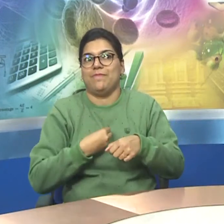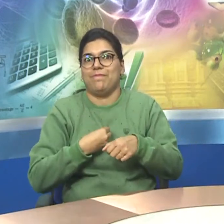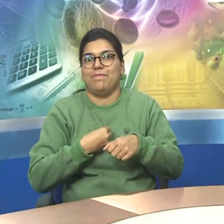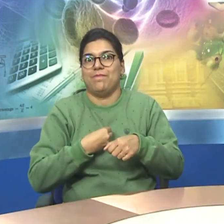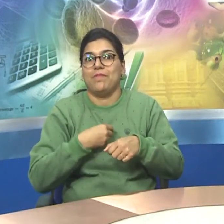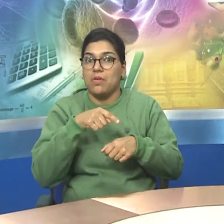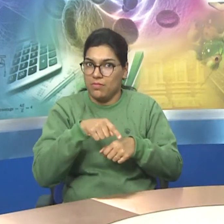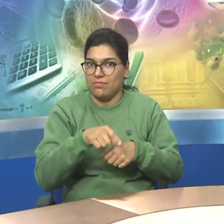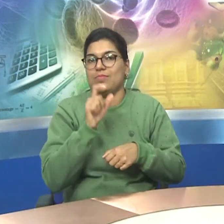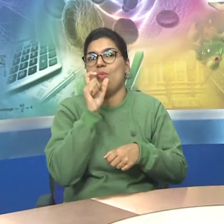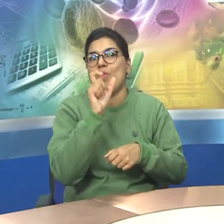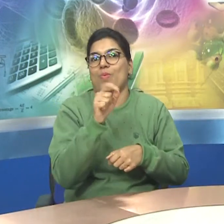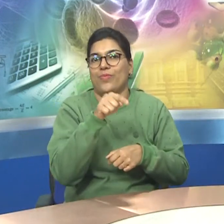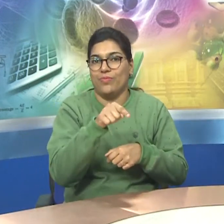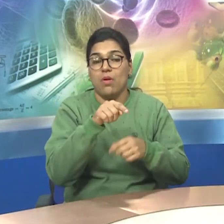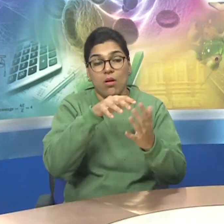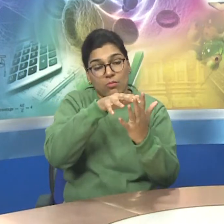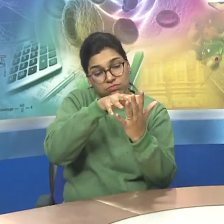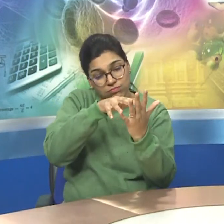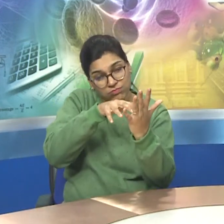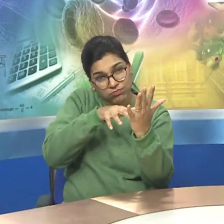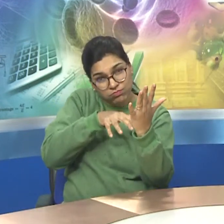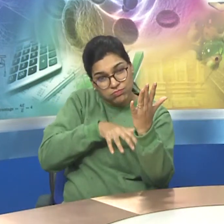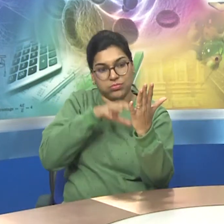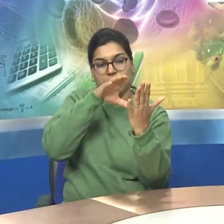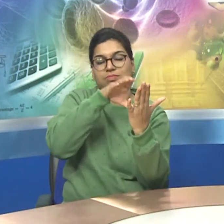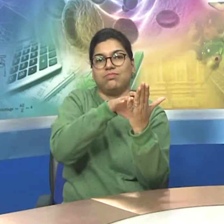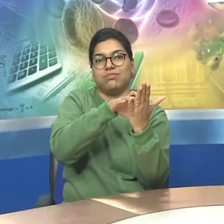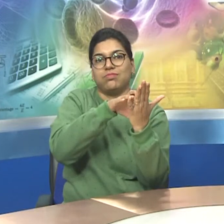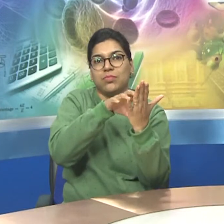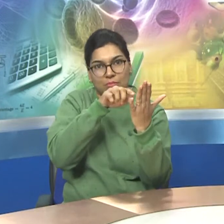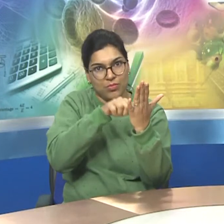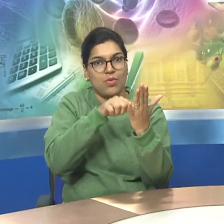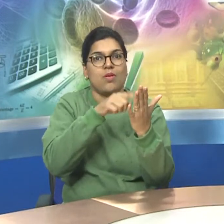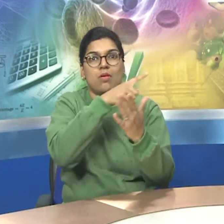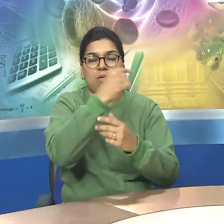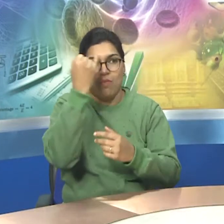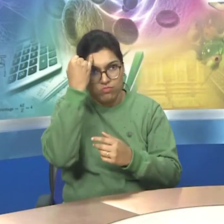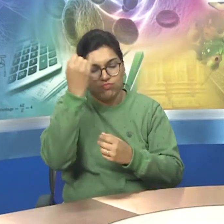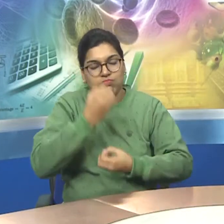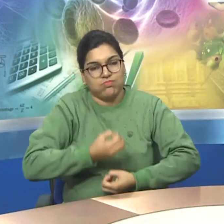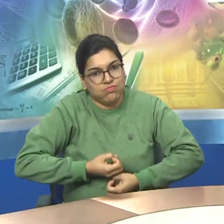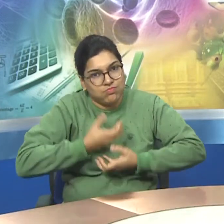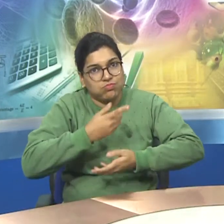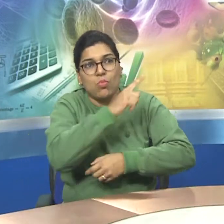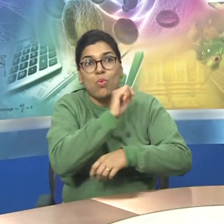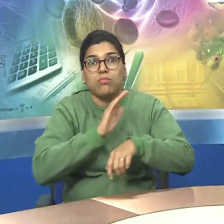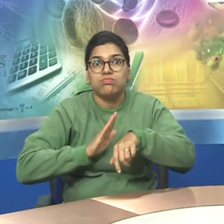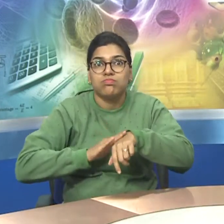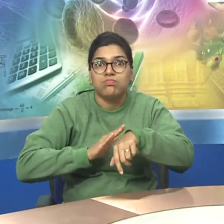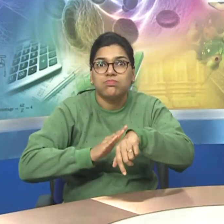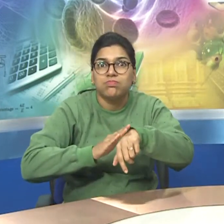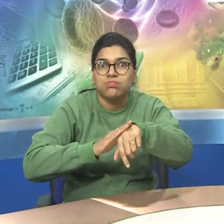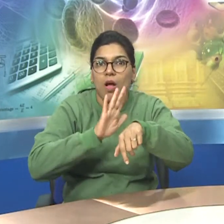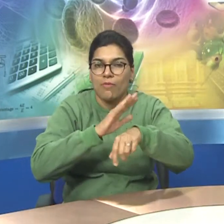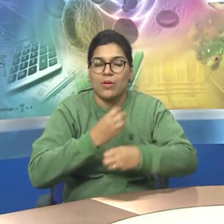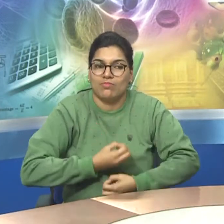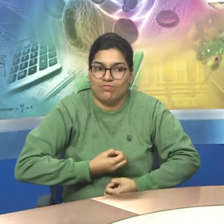and the name of the poem is Liesure. He has explained what and how people do during